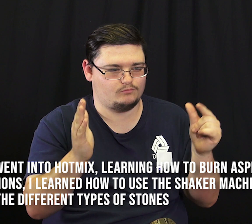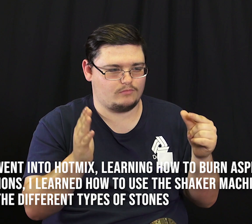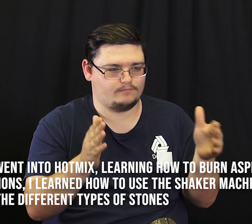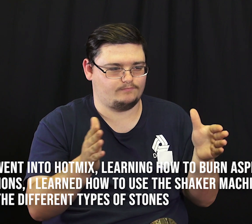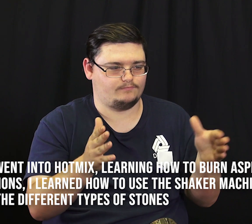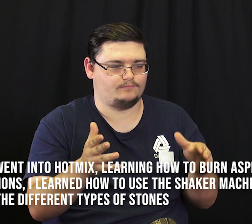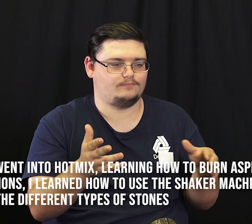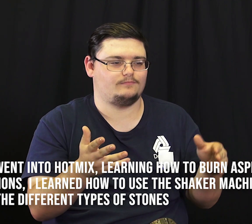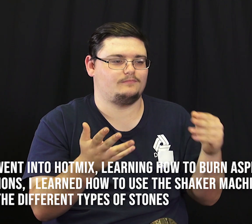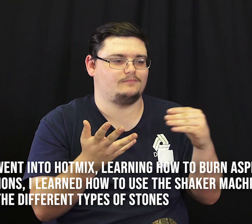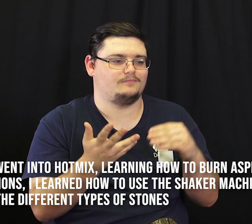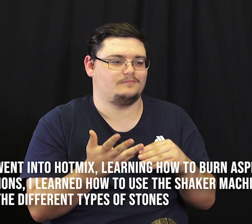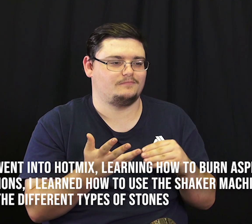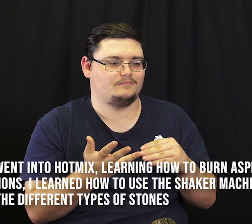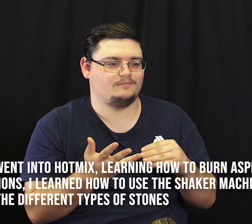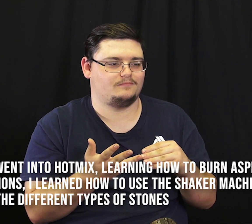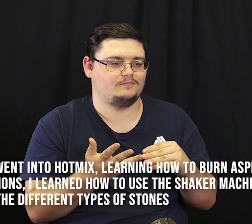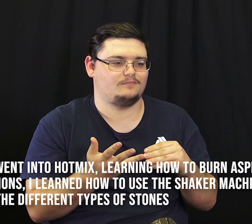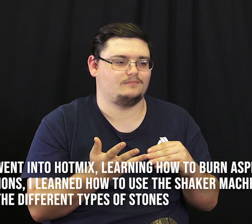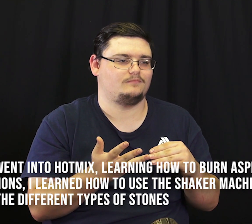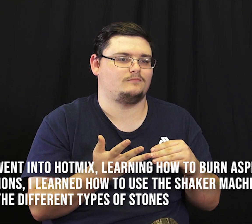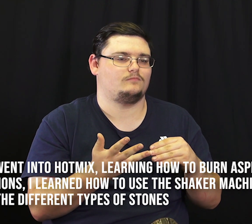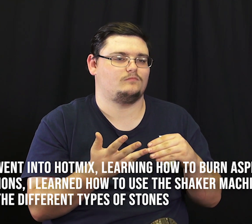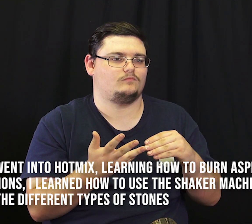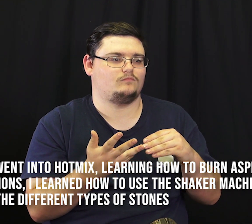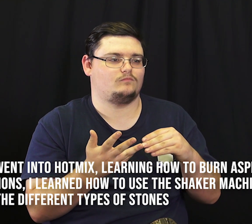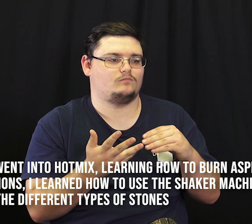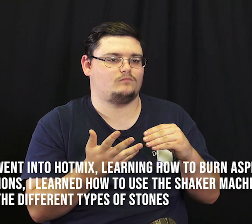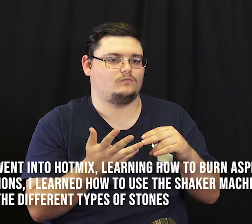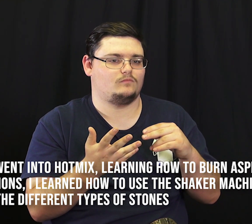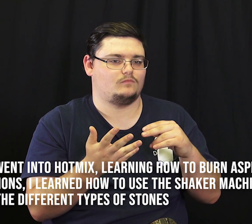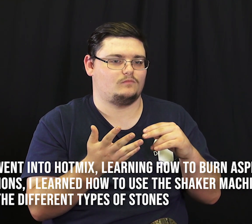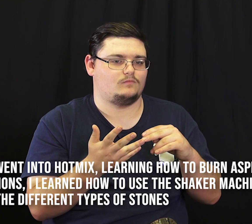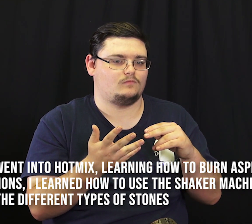I learned how to use a machine. It's kind of like called a shaker, but it shakes all the material through the sieves.